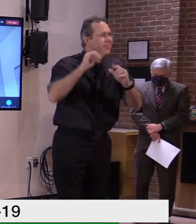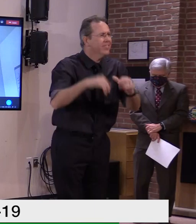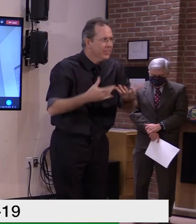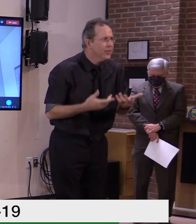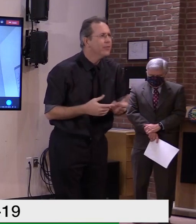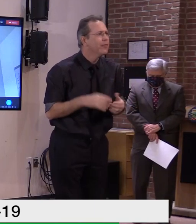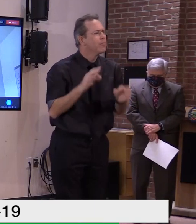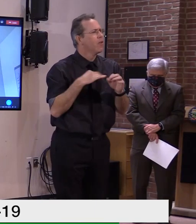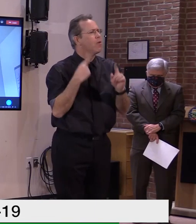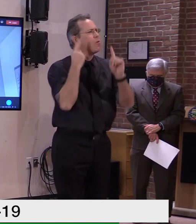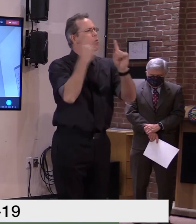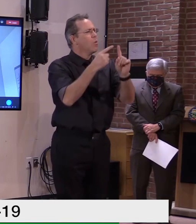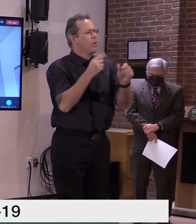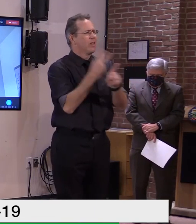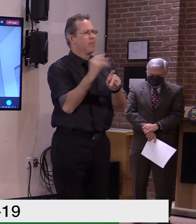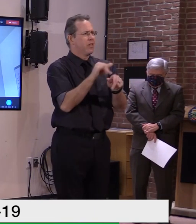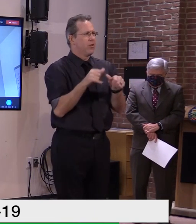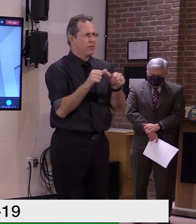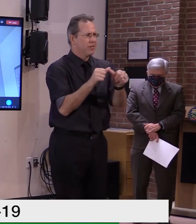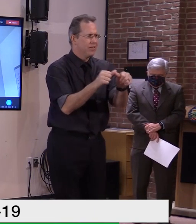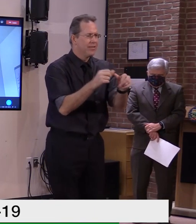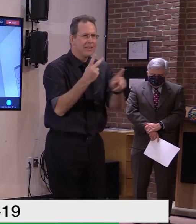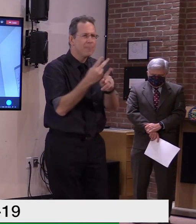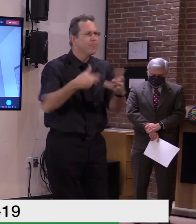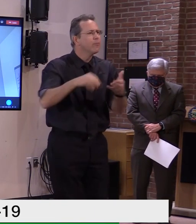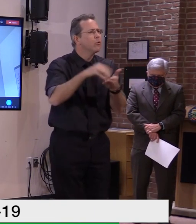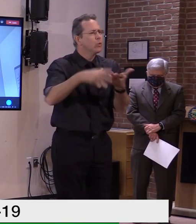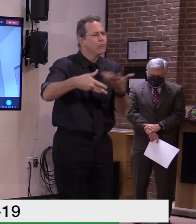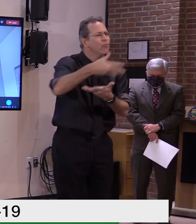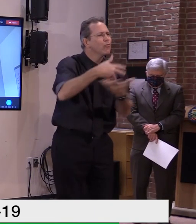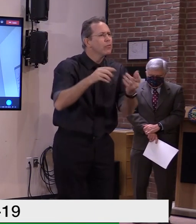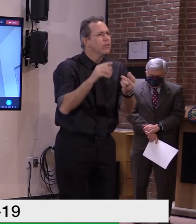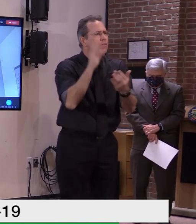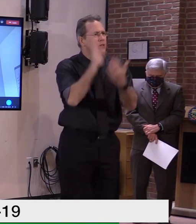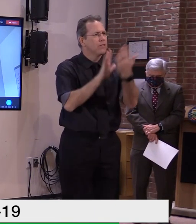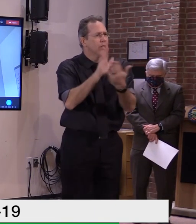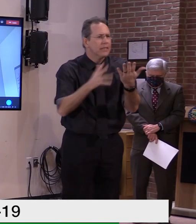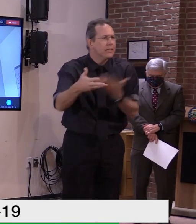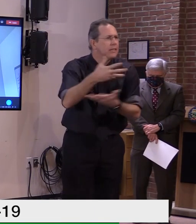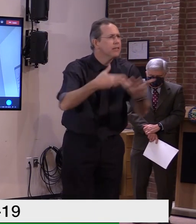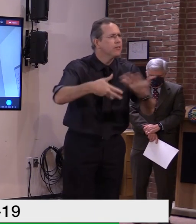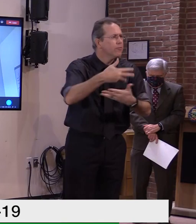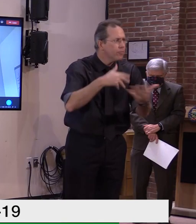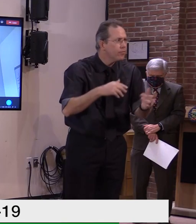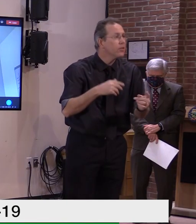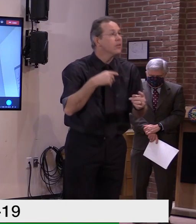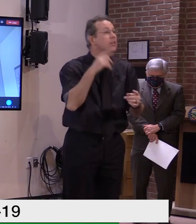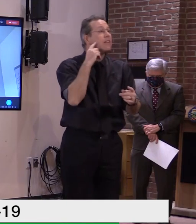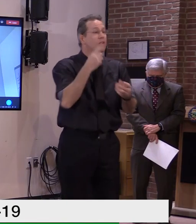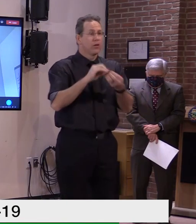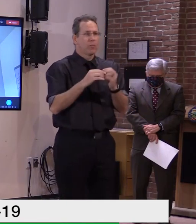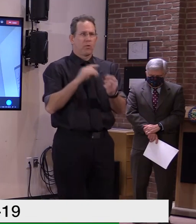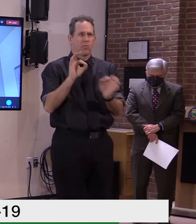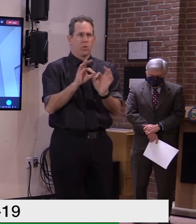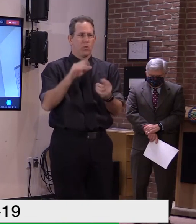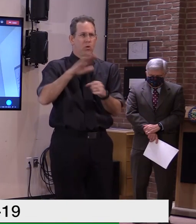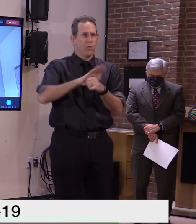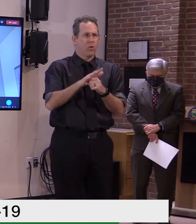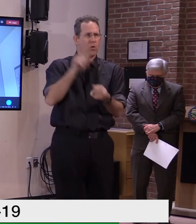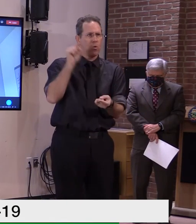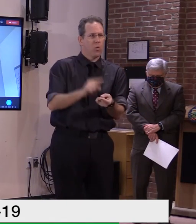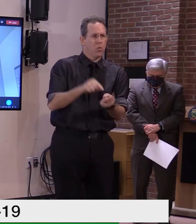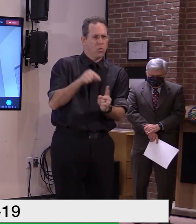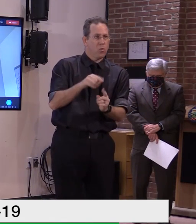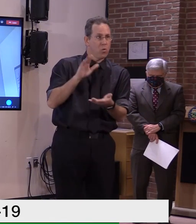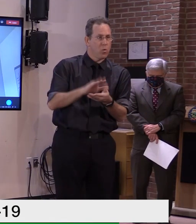allow, the qualifier being as the conditions will allow. This means we need to have an accurate understanding of our current conditions